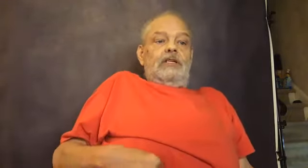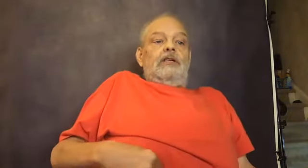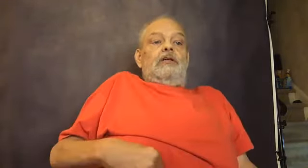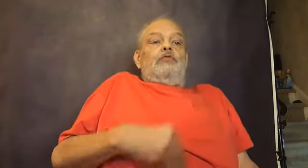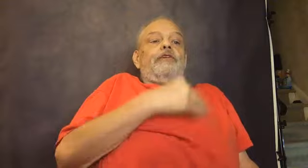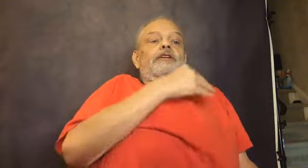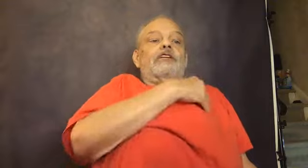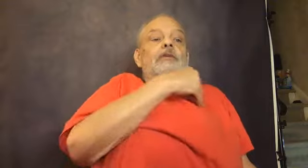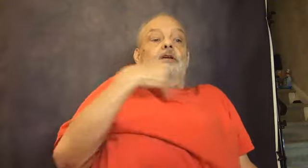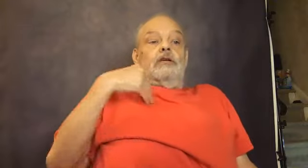I don't know if you can see me.